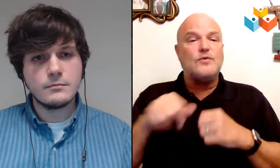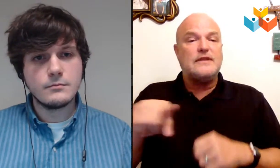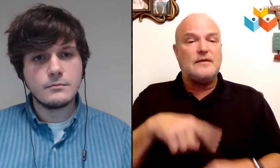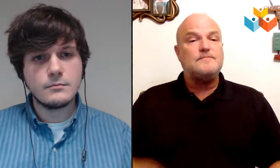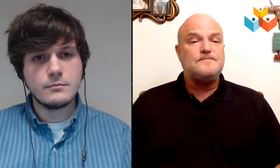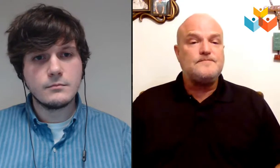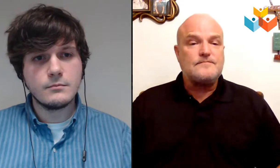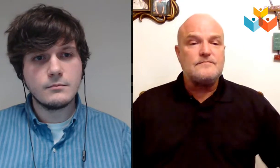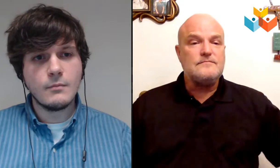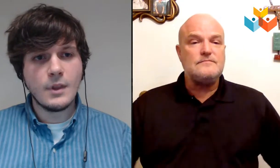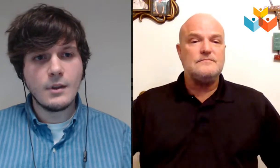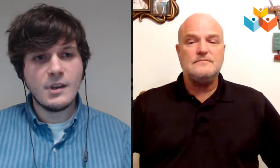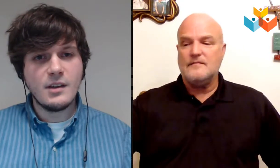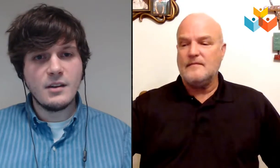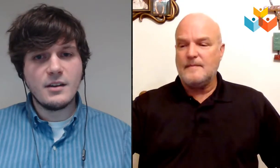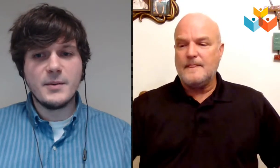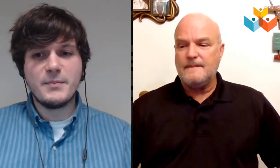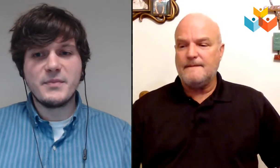and talk with them.